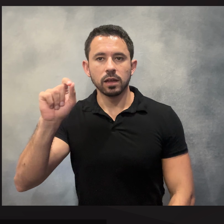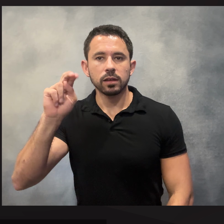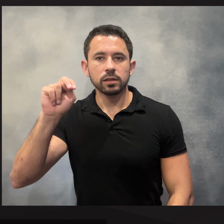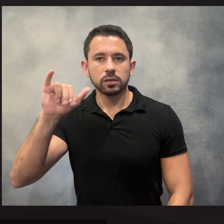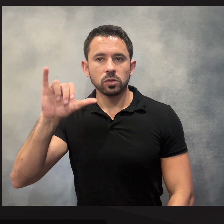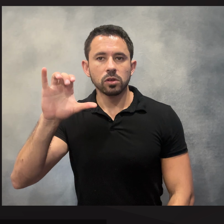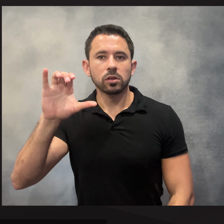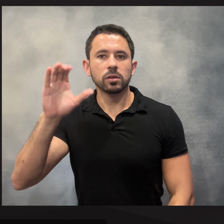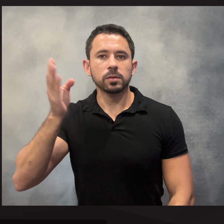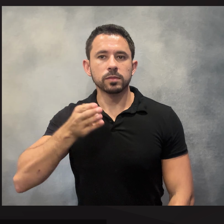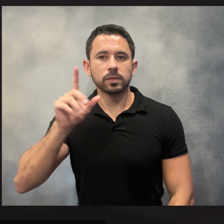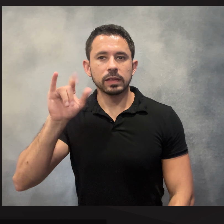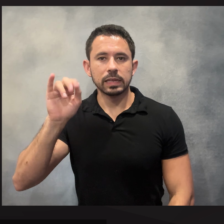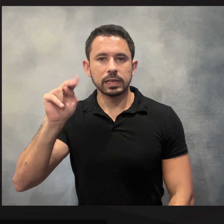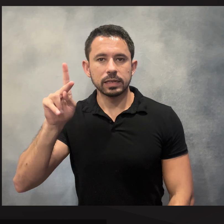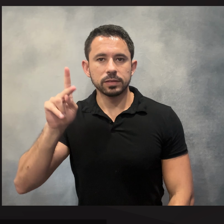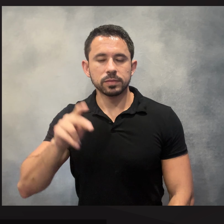beta.nyc/link.